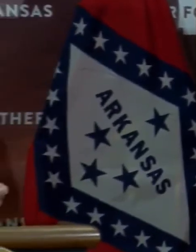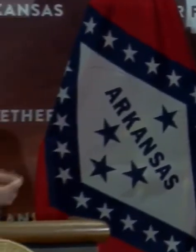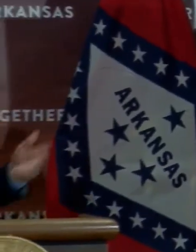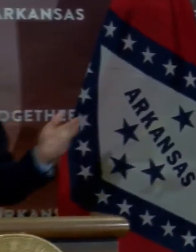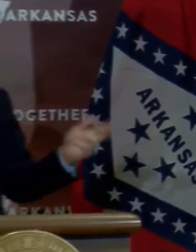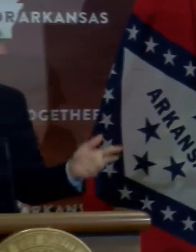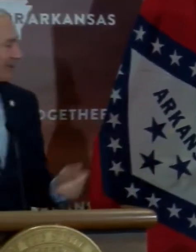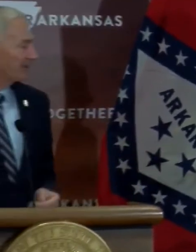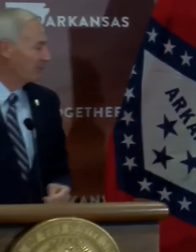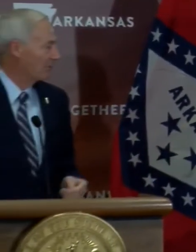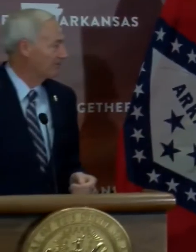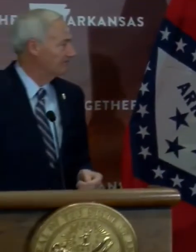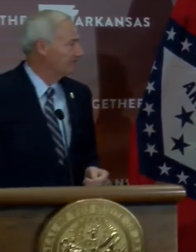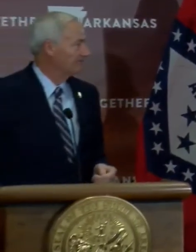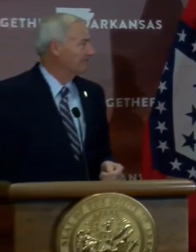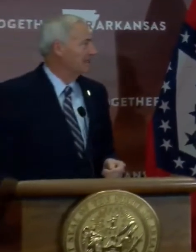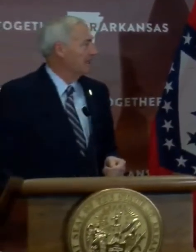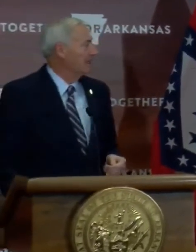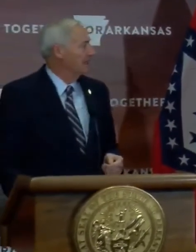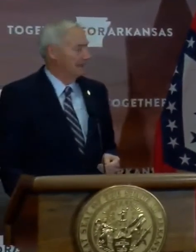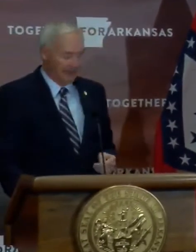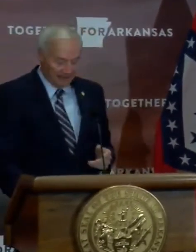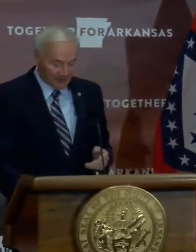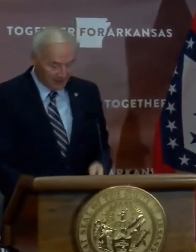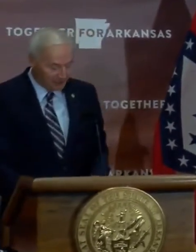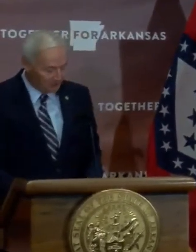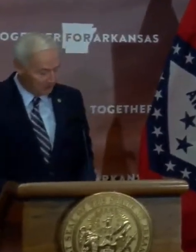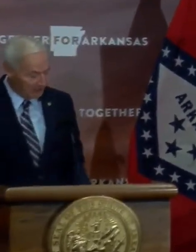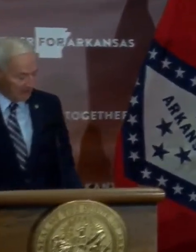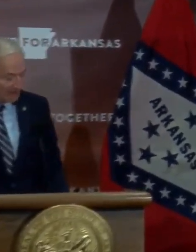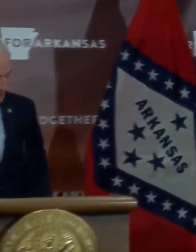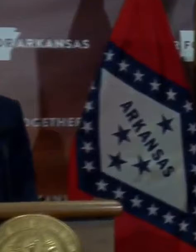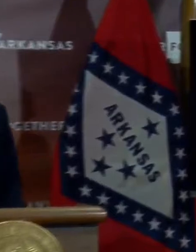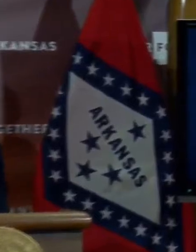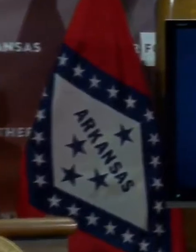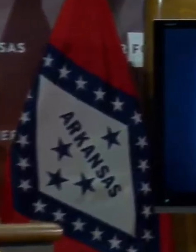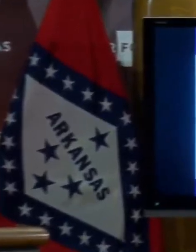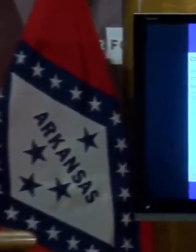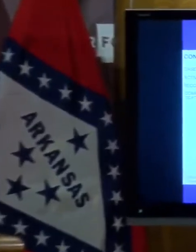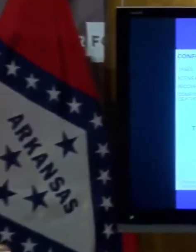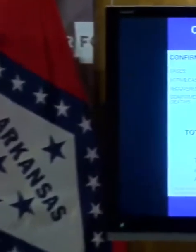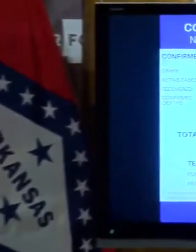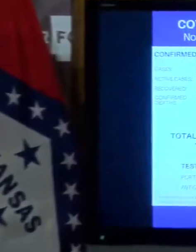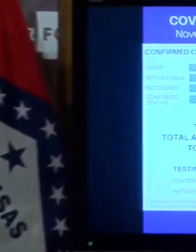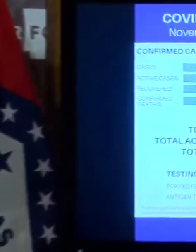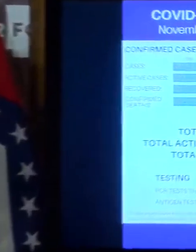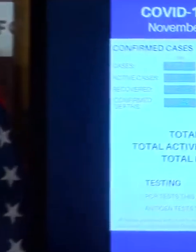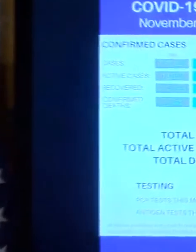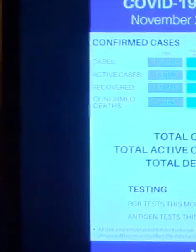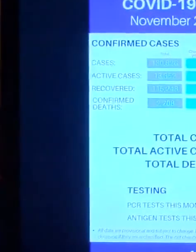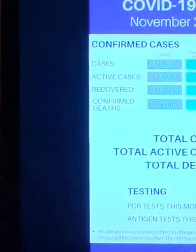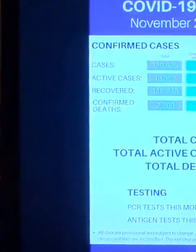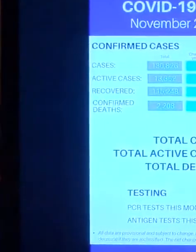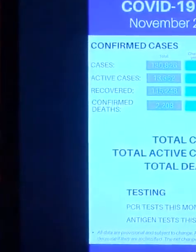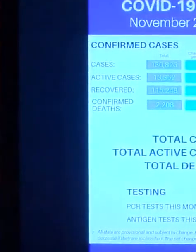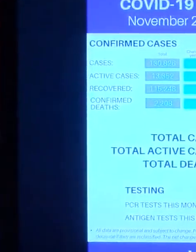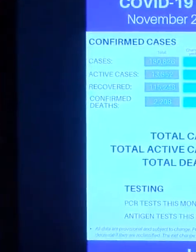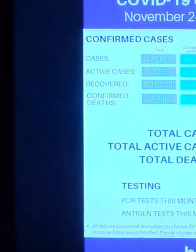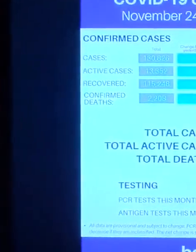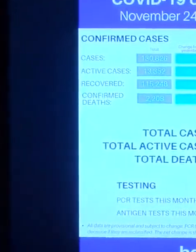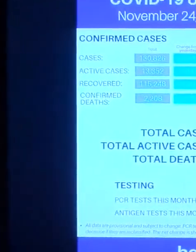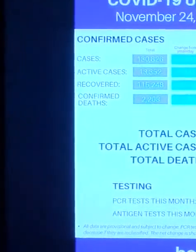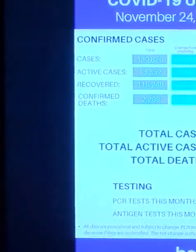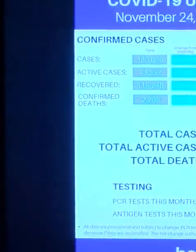Answer the call. That's important. Now let's go to today's case report.